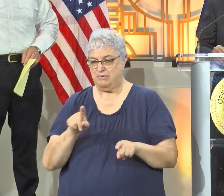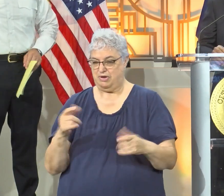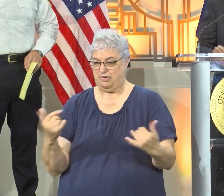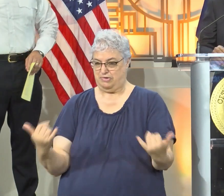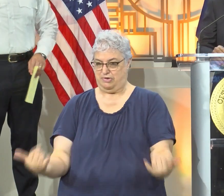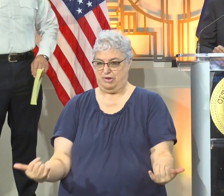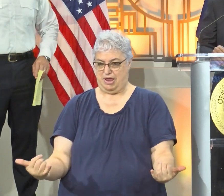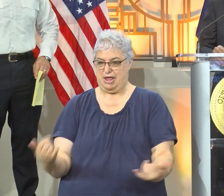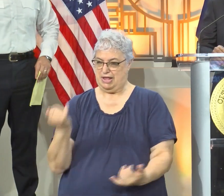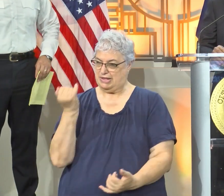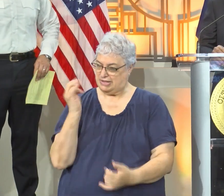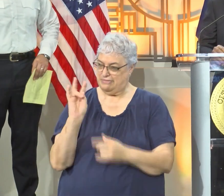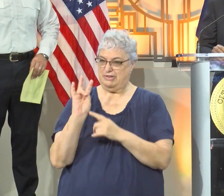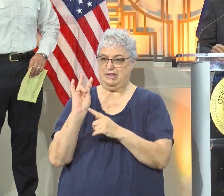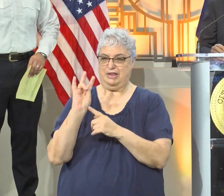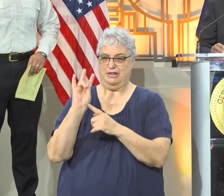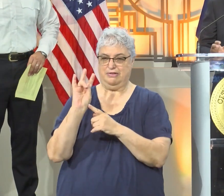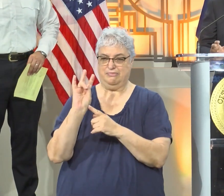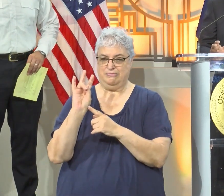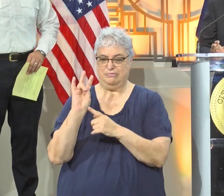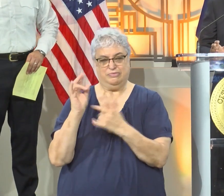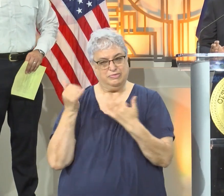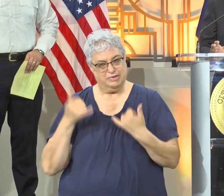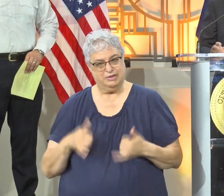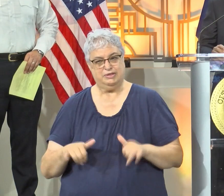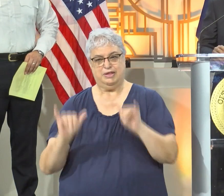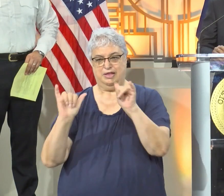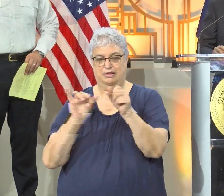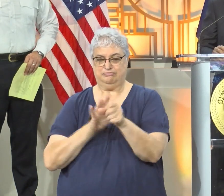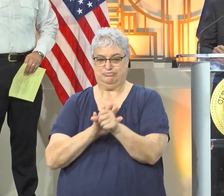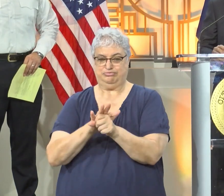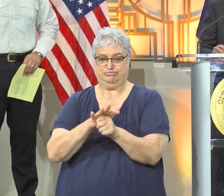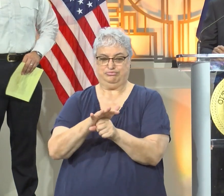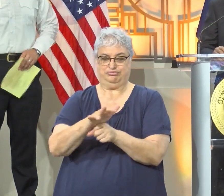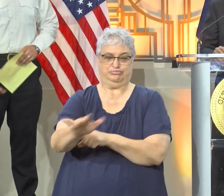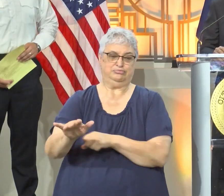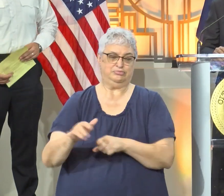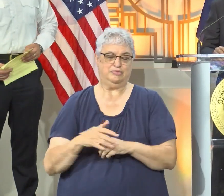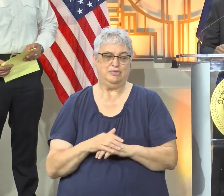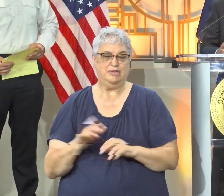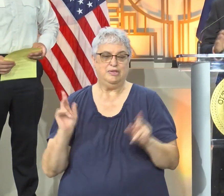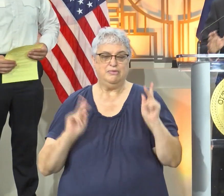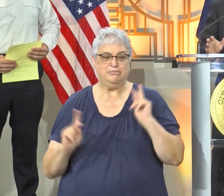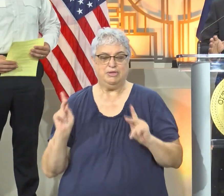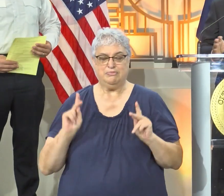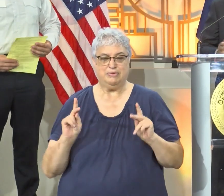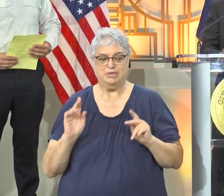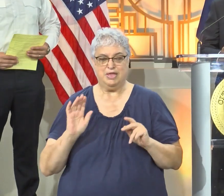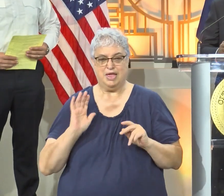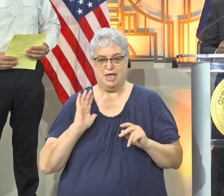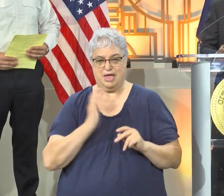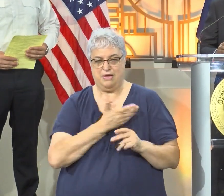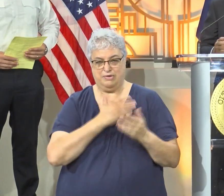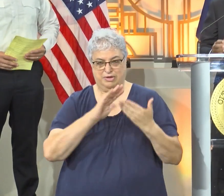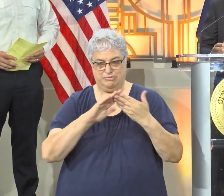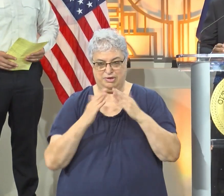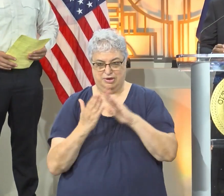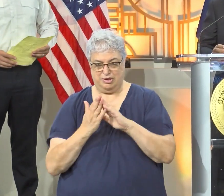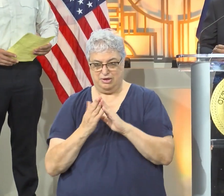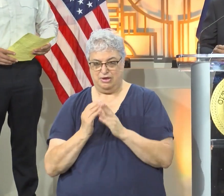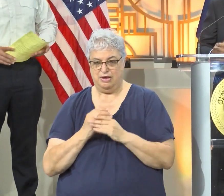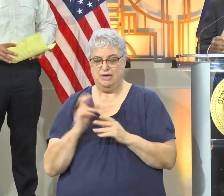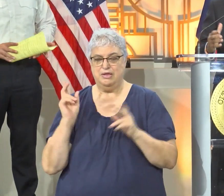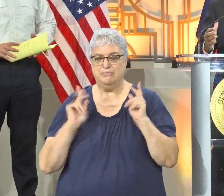today. So this virus is very much prevalent. To people, for example, in all of our communities, especially our